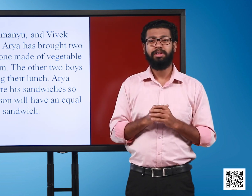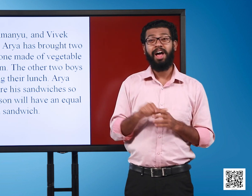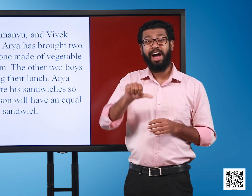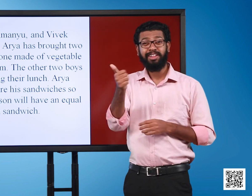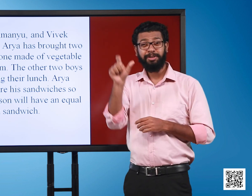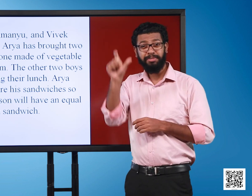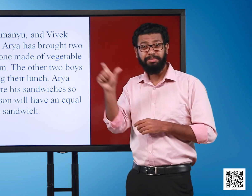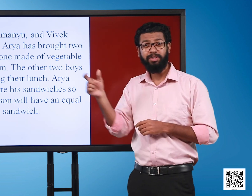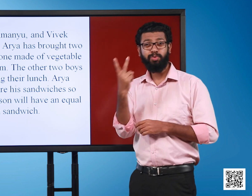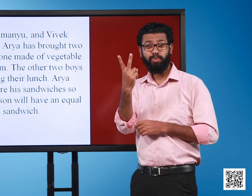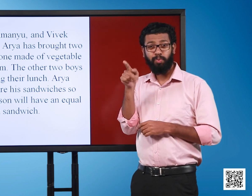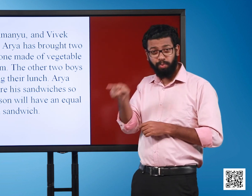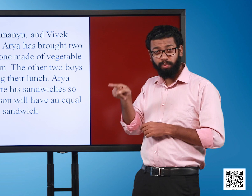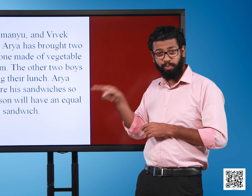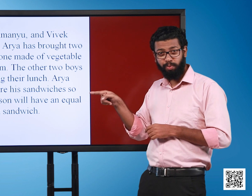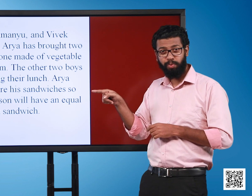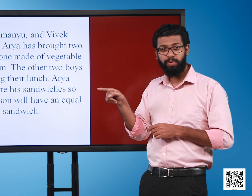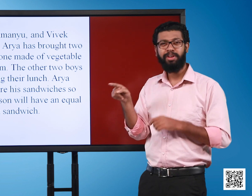The other 2 boys forgot to bring their lunch.